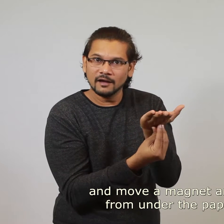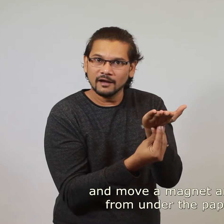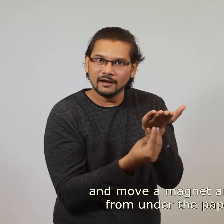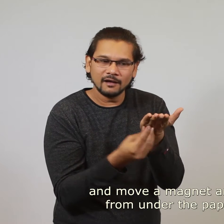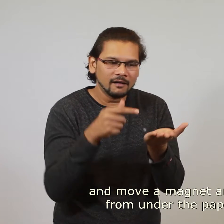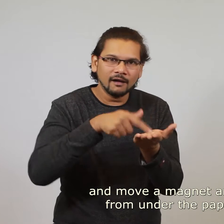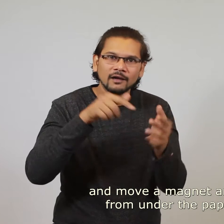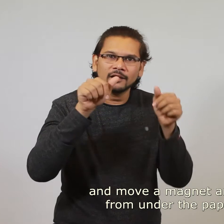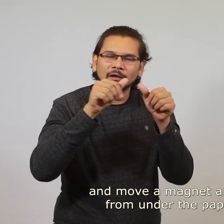paper.